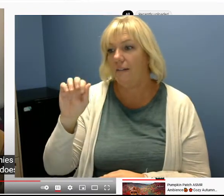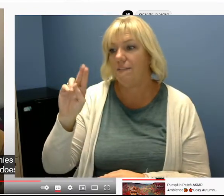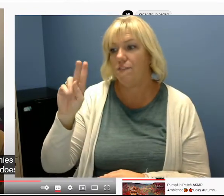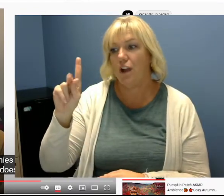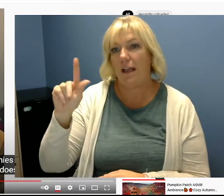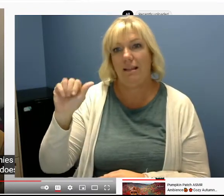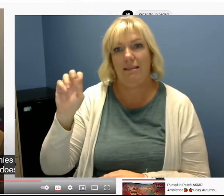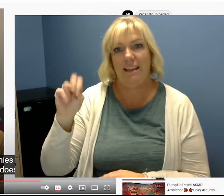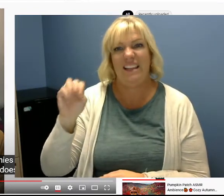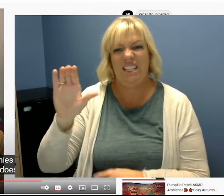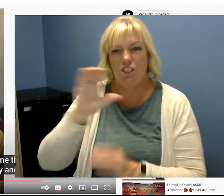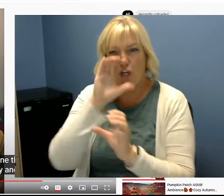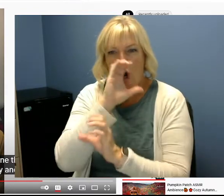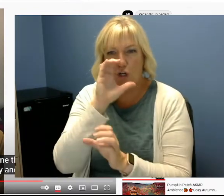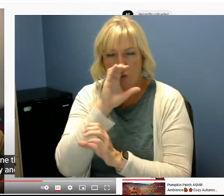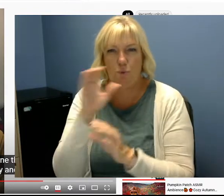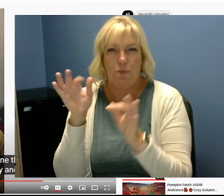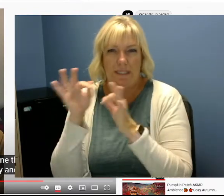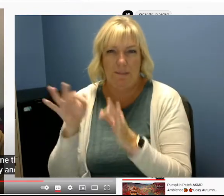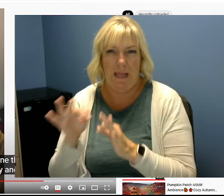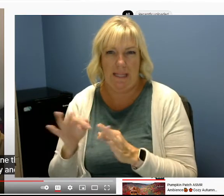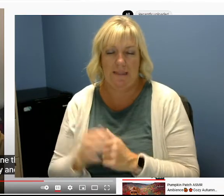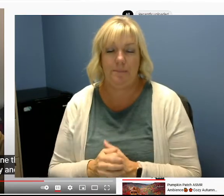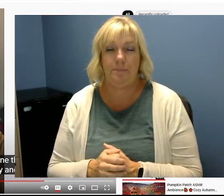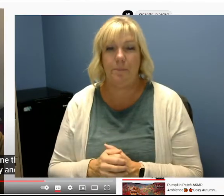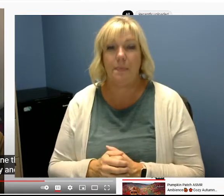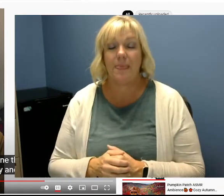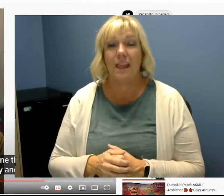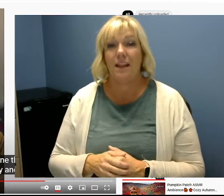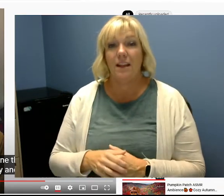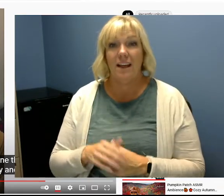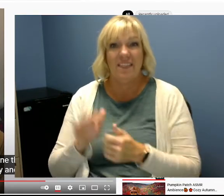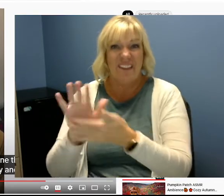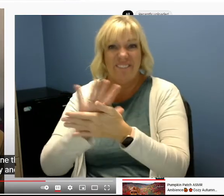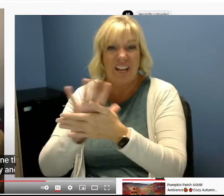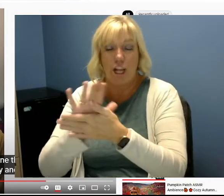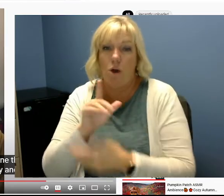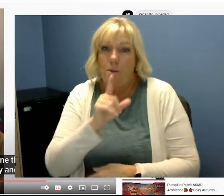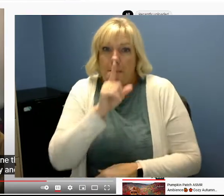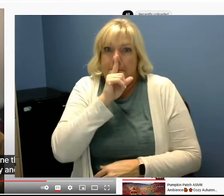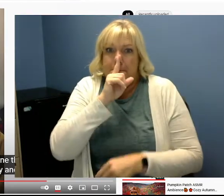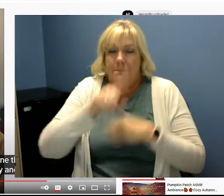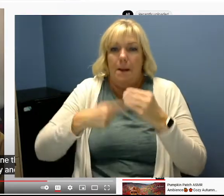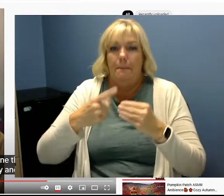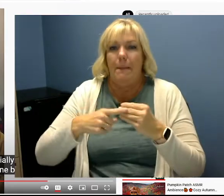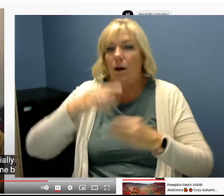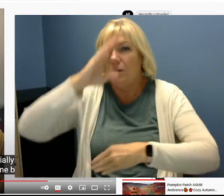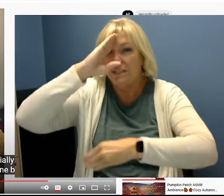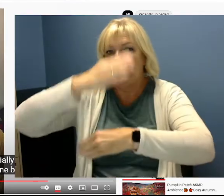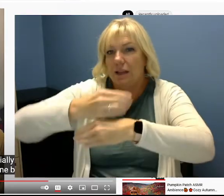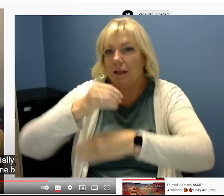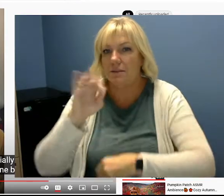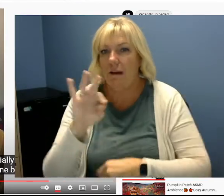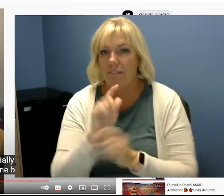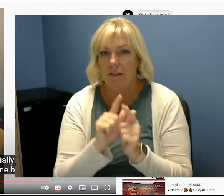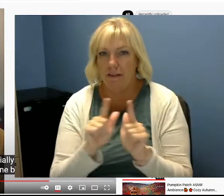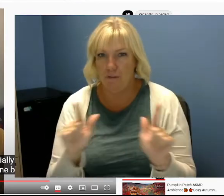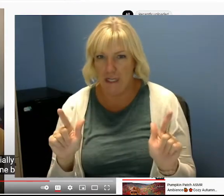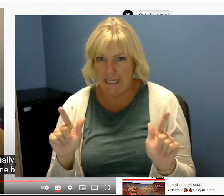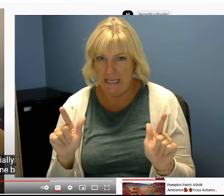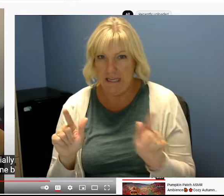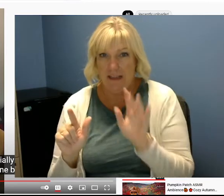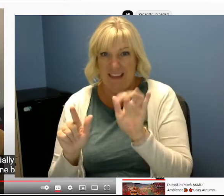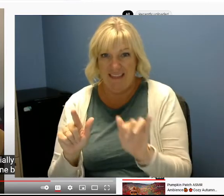thing the video doesn't mention that have on your outline with the Stamp Act is the Sons of Liberty. And they're